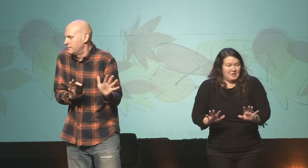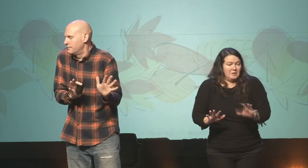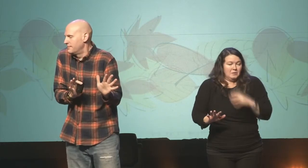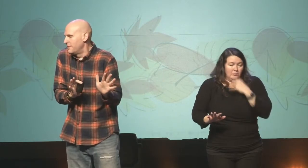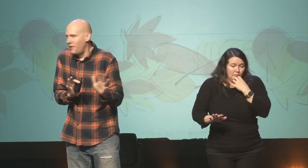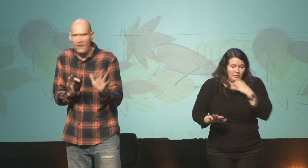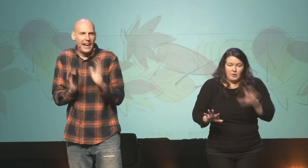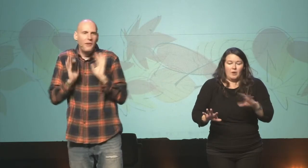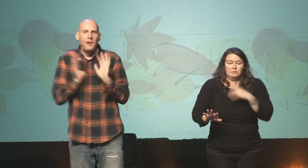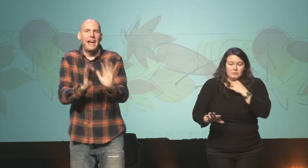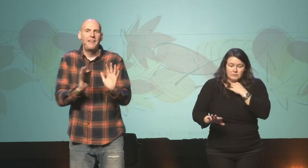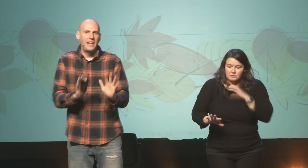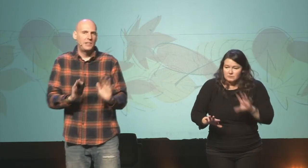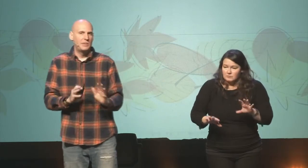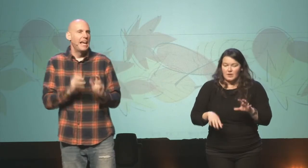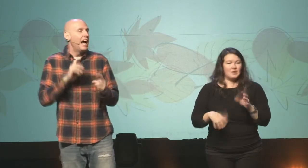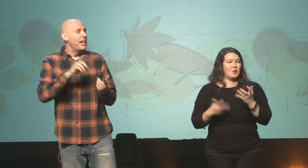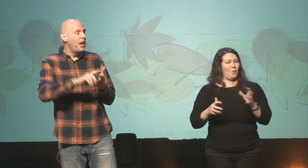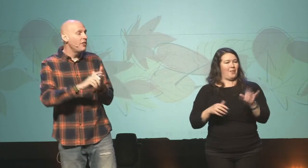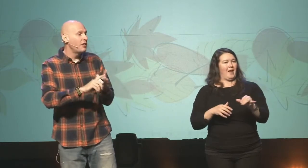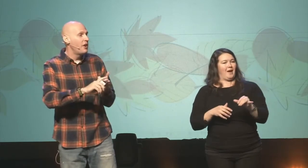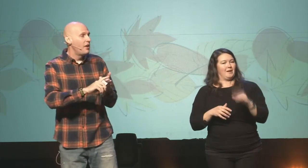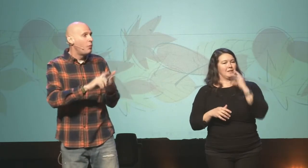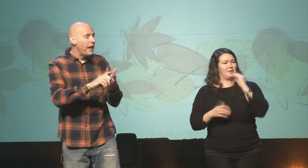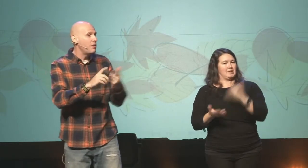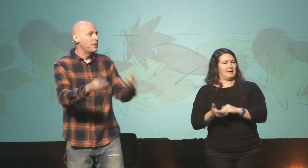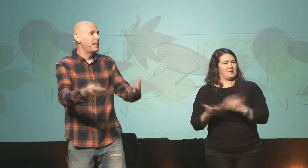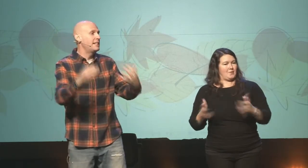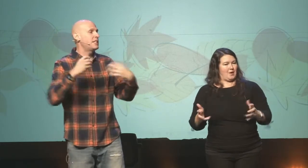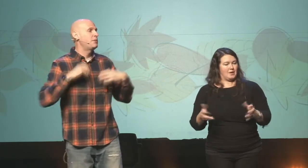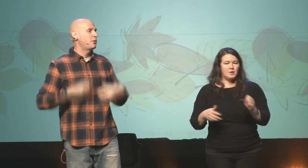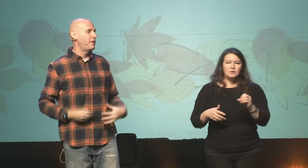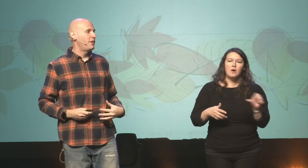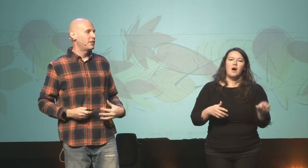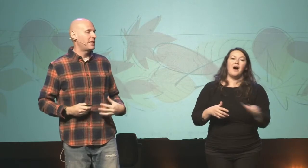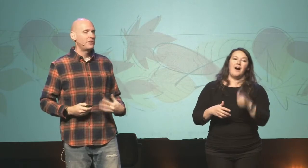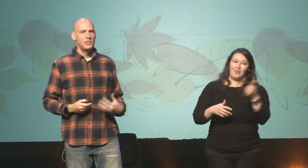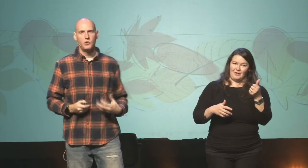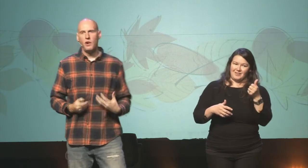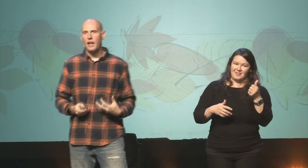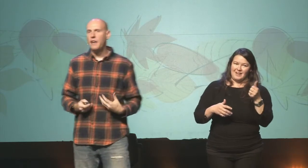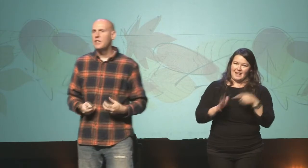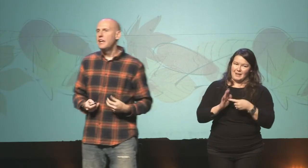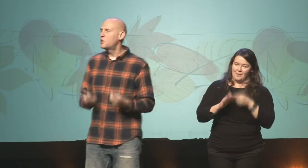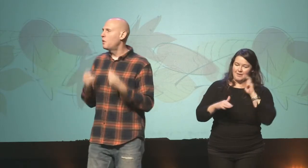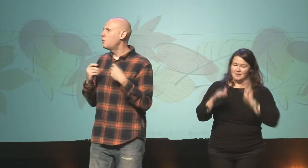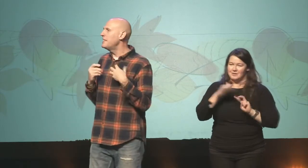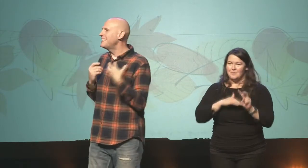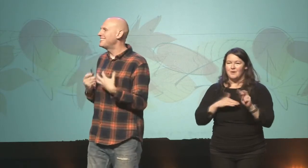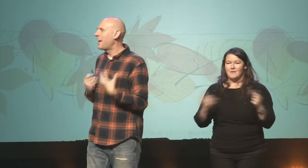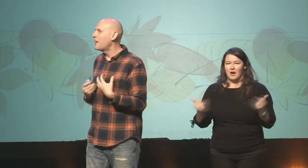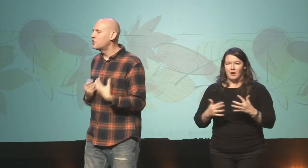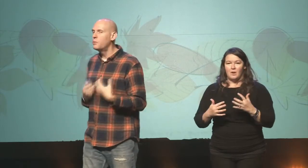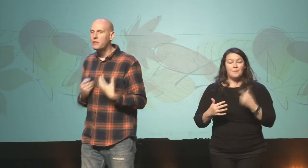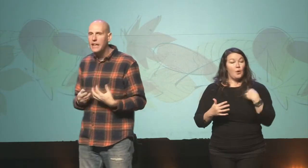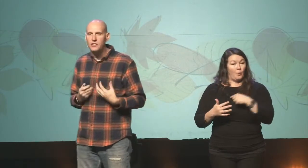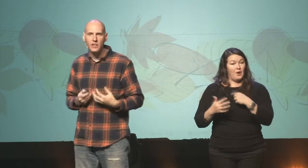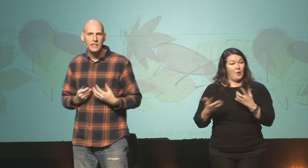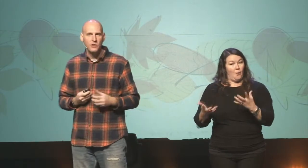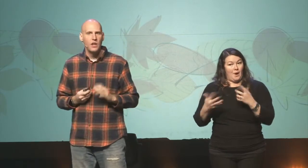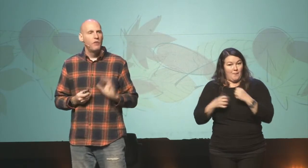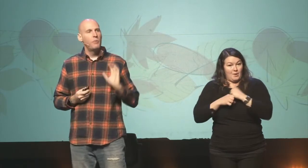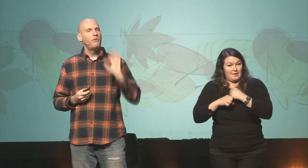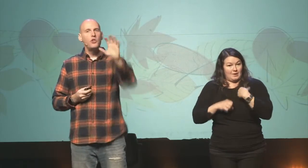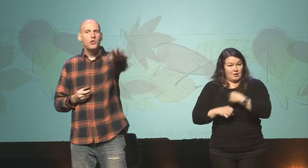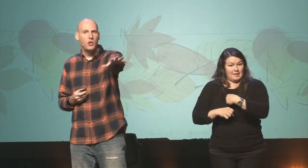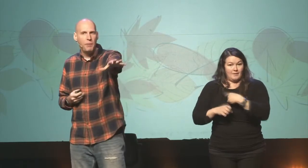salmon? No, right? I don't want to have that experience. Another way in which anticipatory fear settles into our lives is when we desire to protect